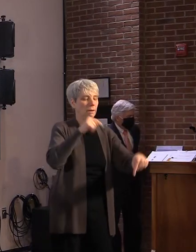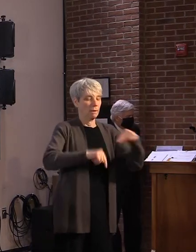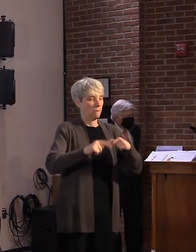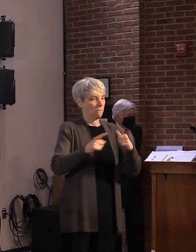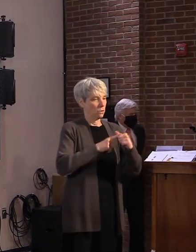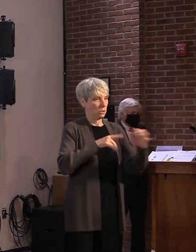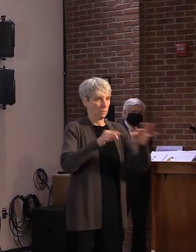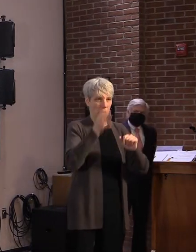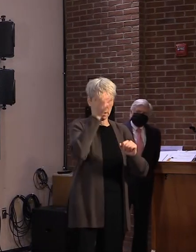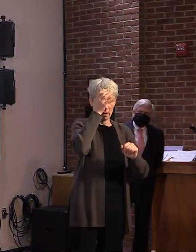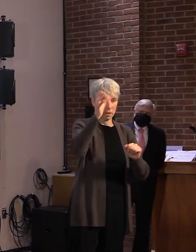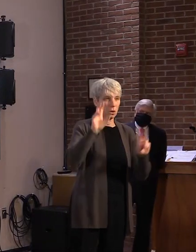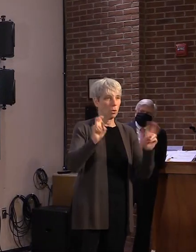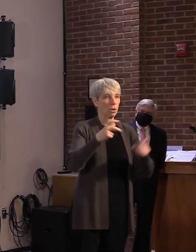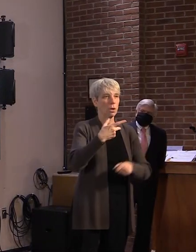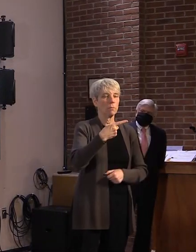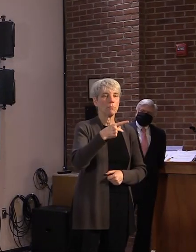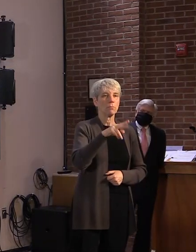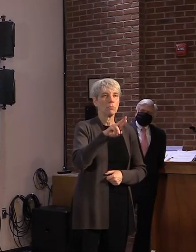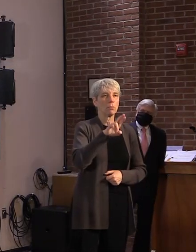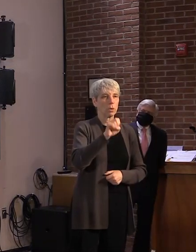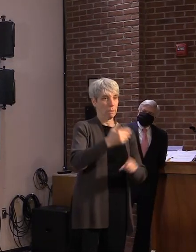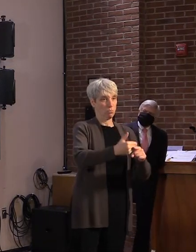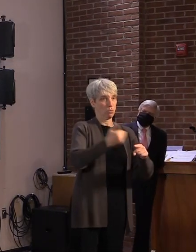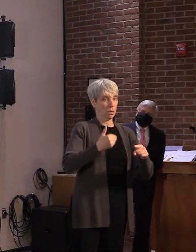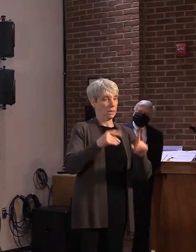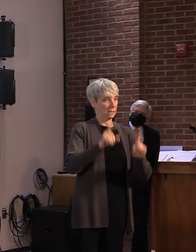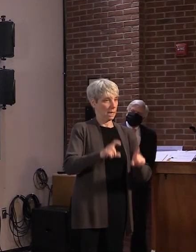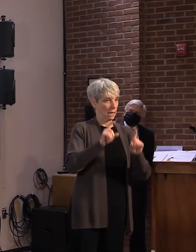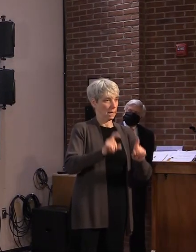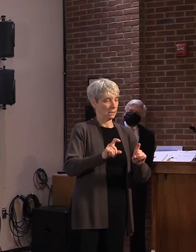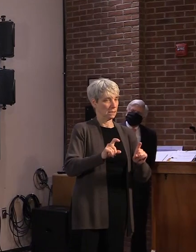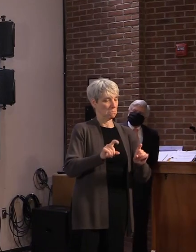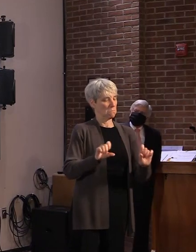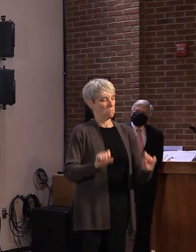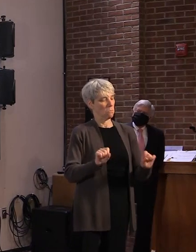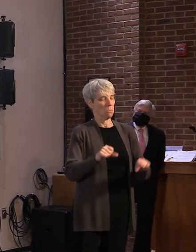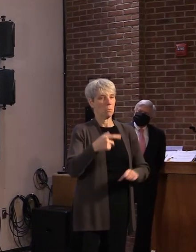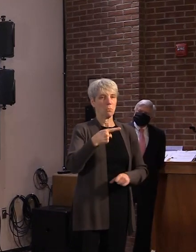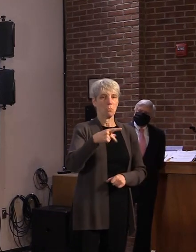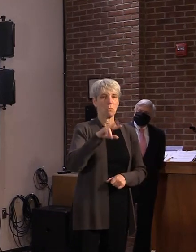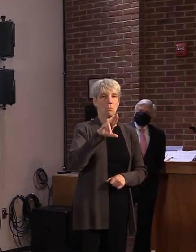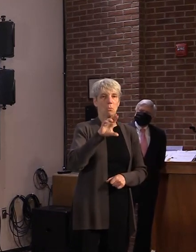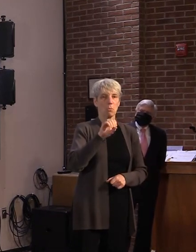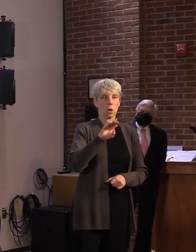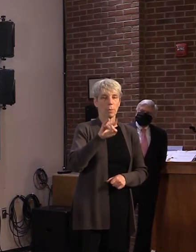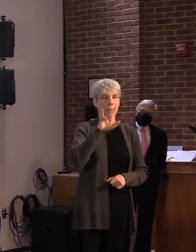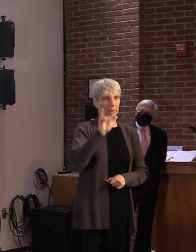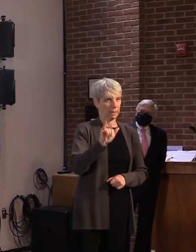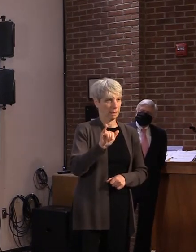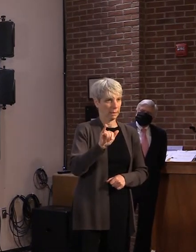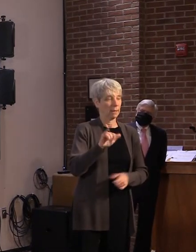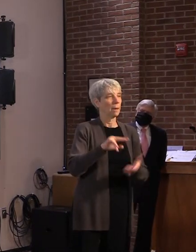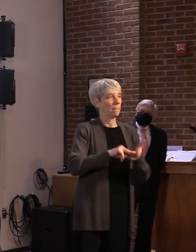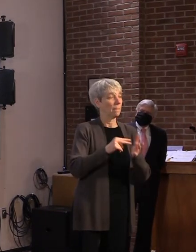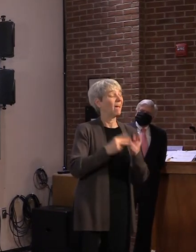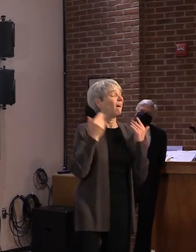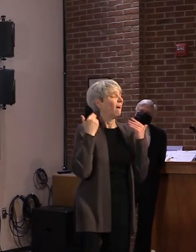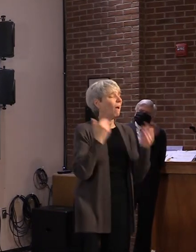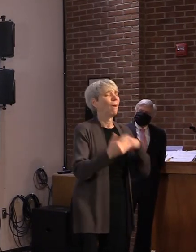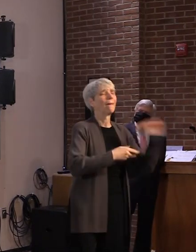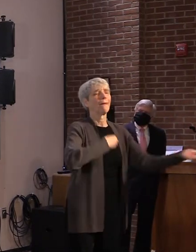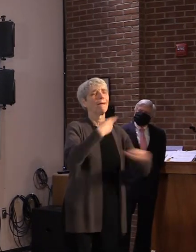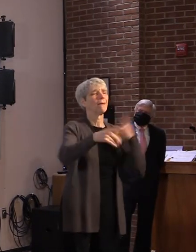is pre-test probability. Before even doing the test, how likely is it that you have